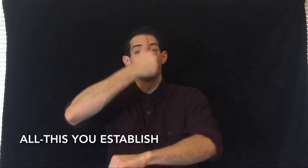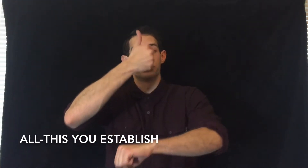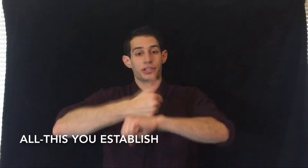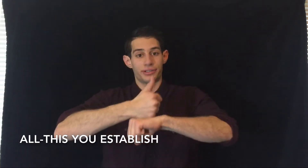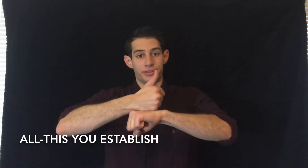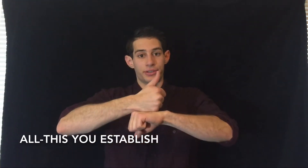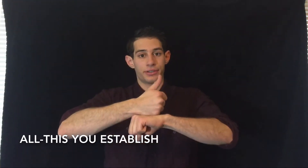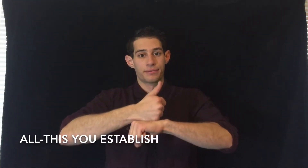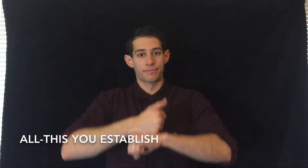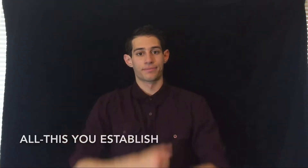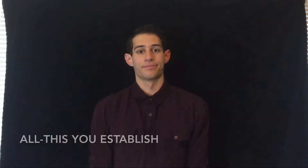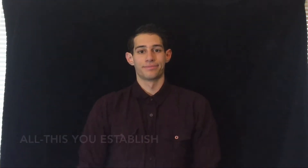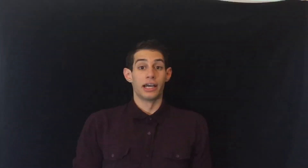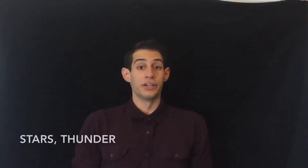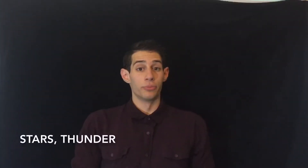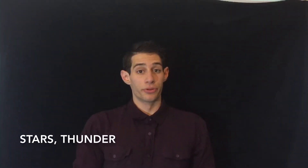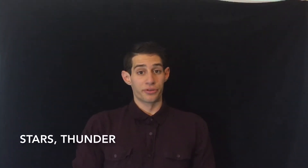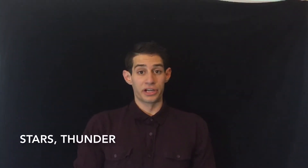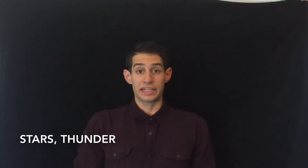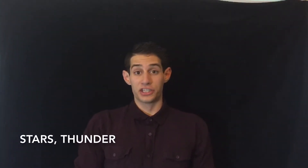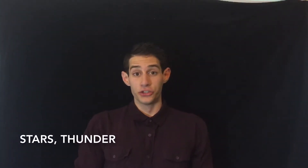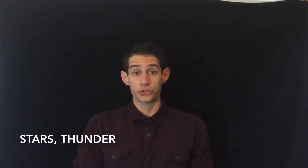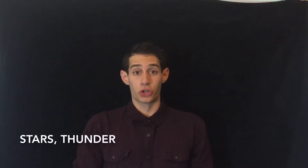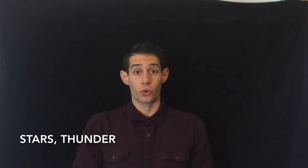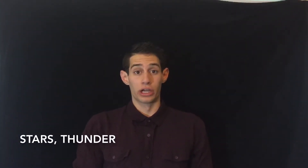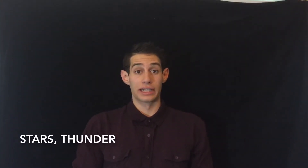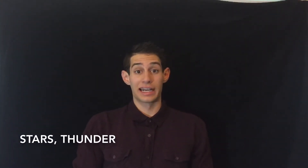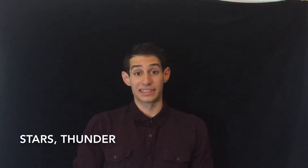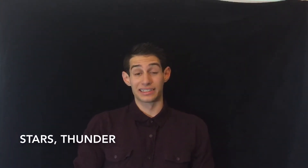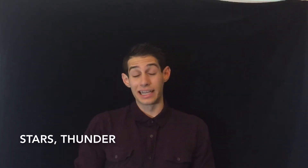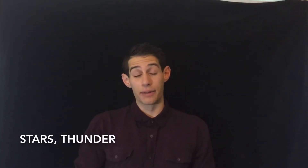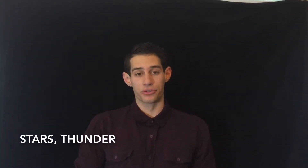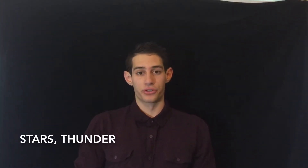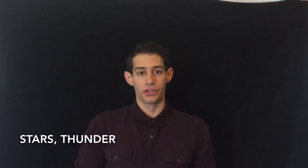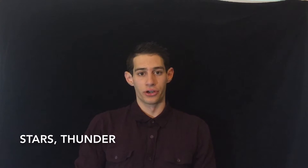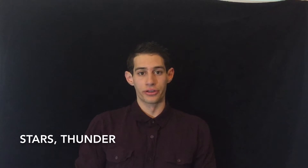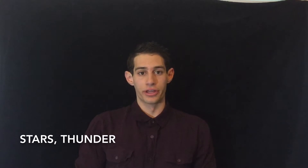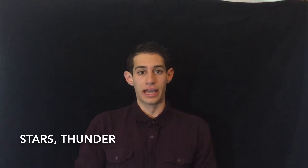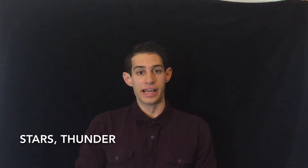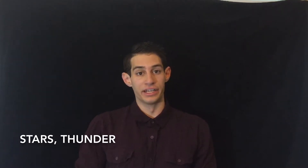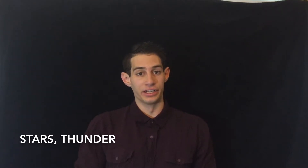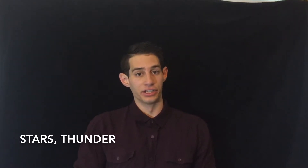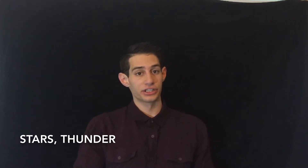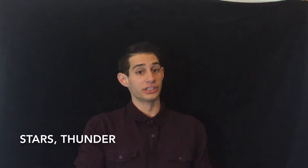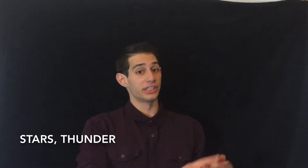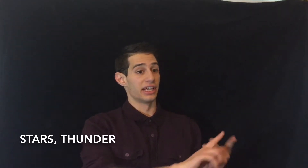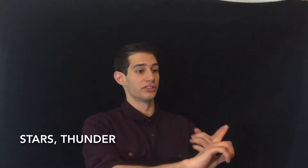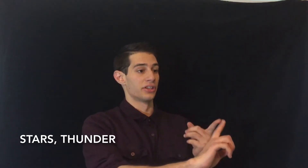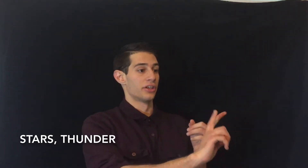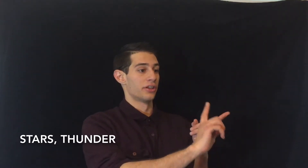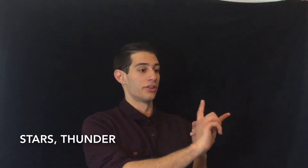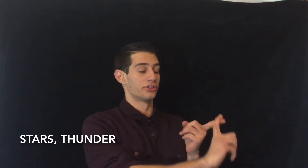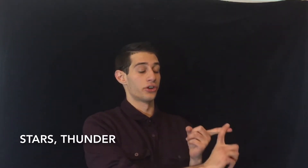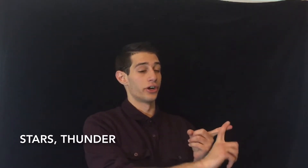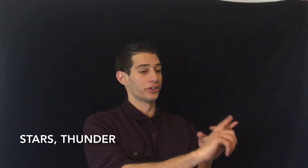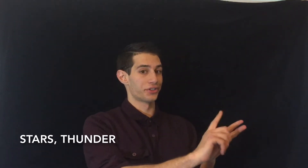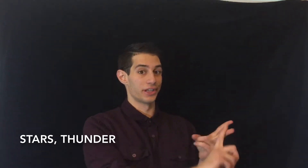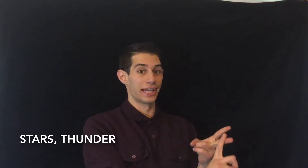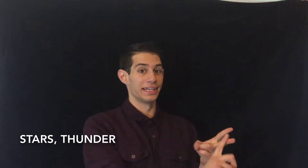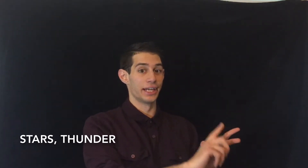established. Line number 3 continues on what God has established in the earth, and in English it says, the stars, the lightning,